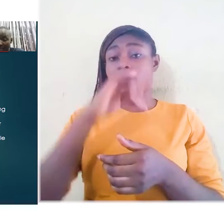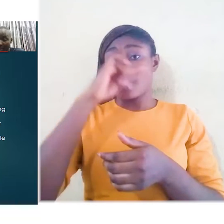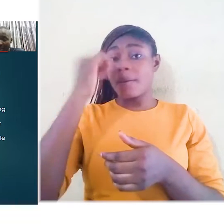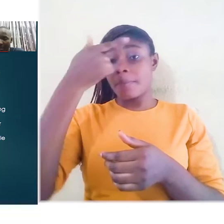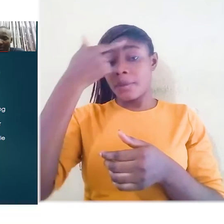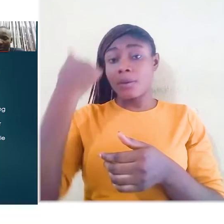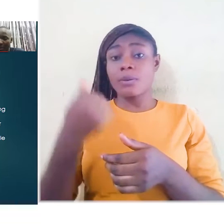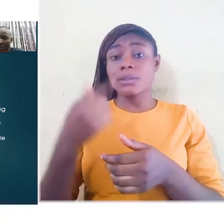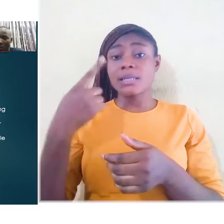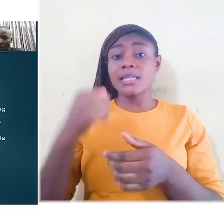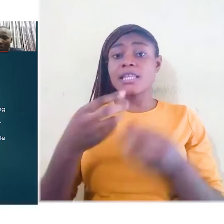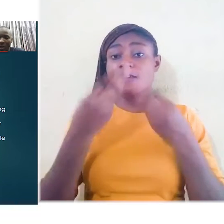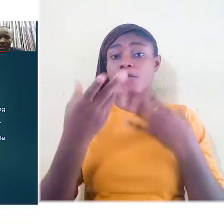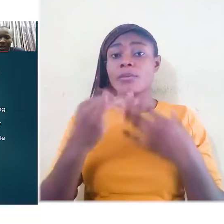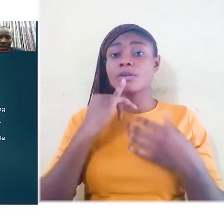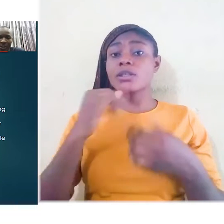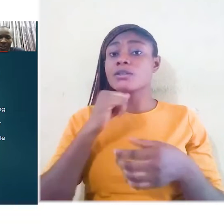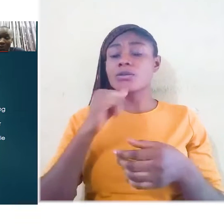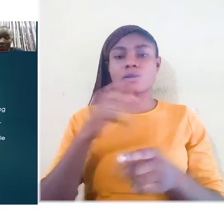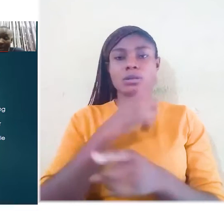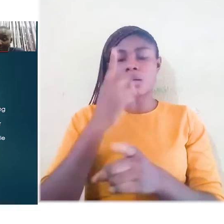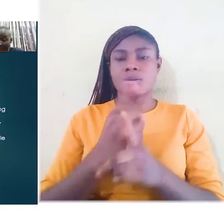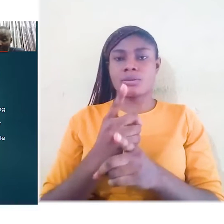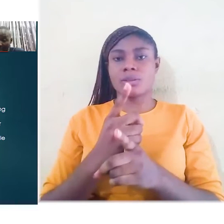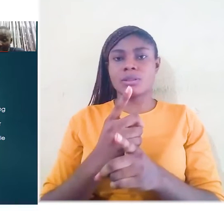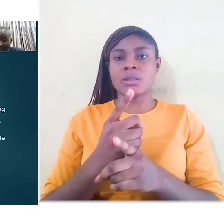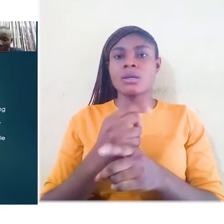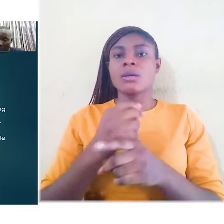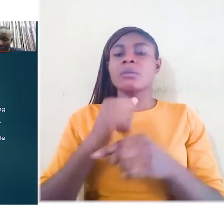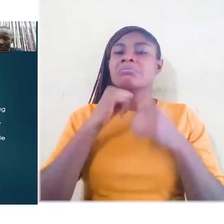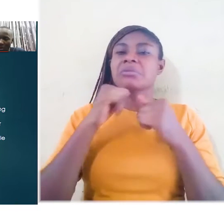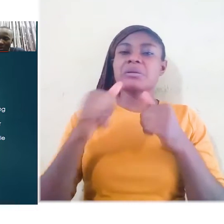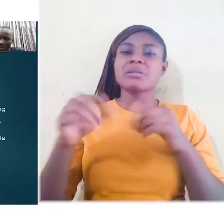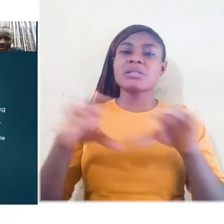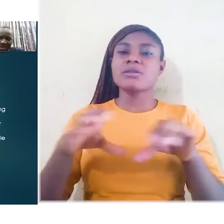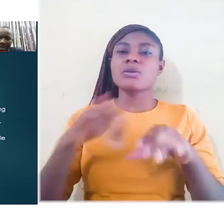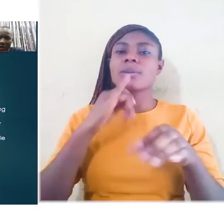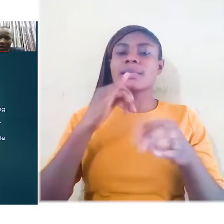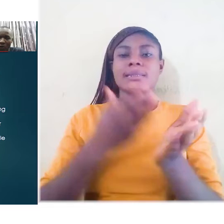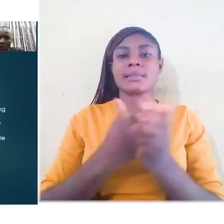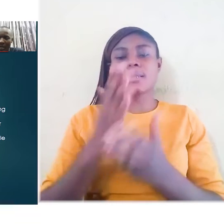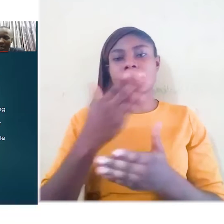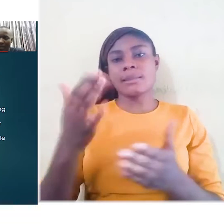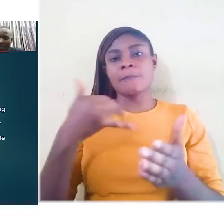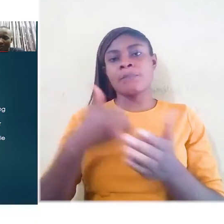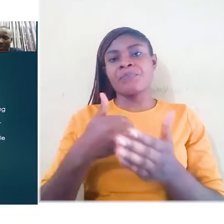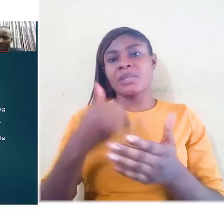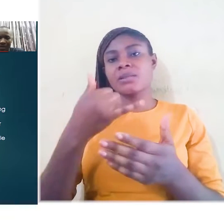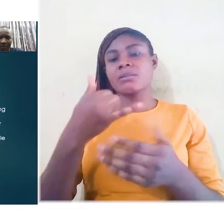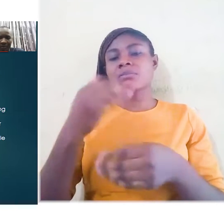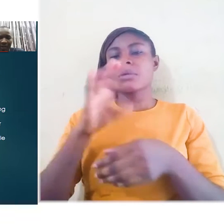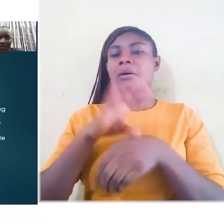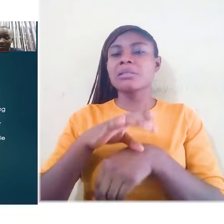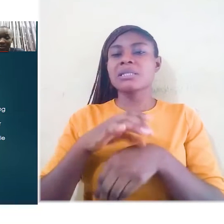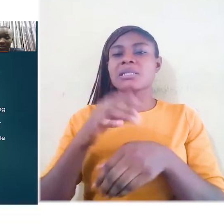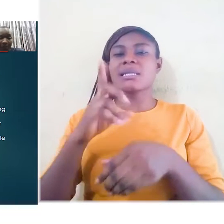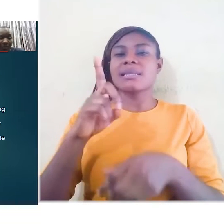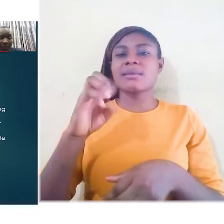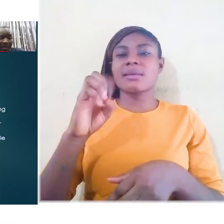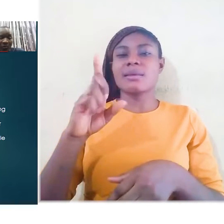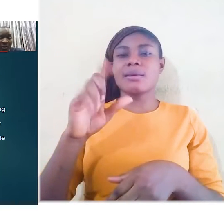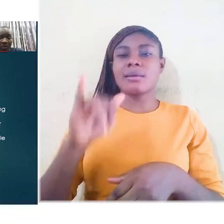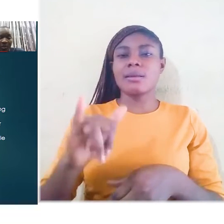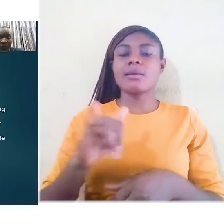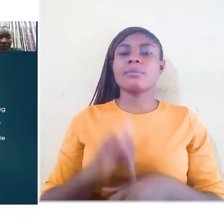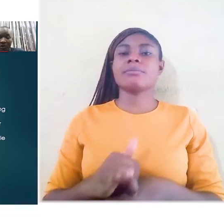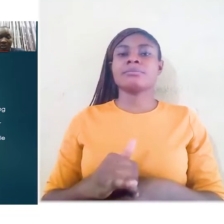accurate, nothing done is the right thing, so it causes delay altogether. So these are the factors. The